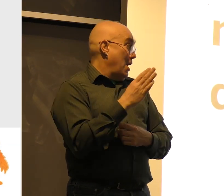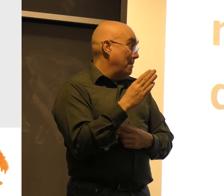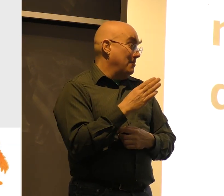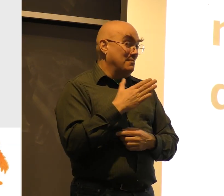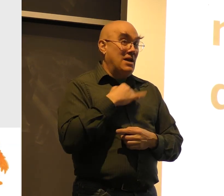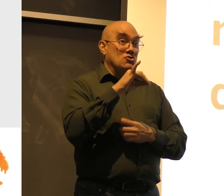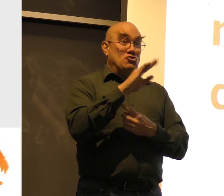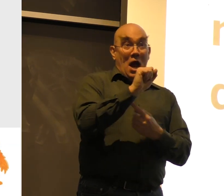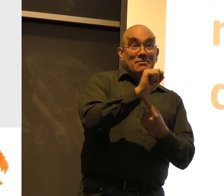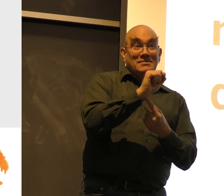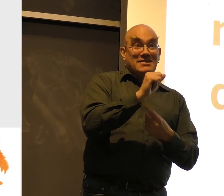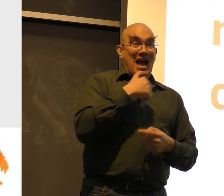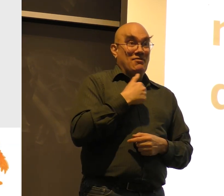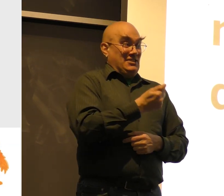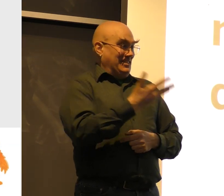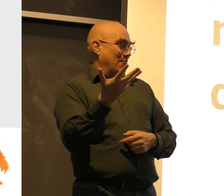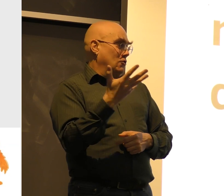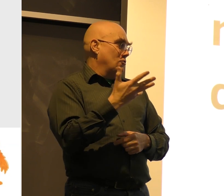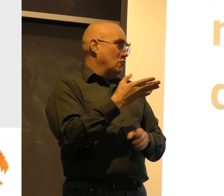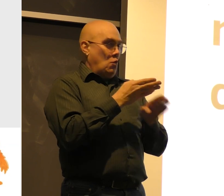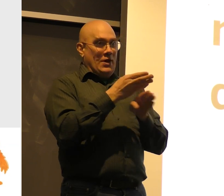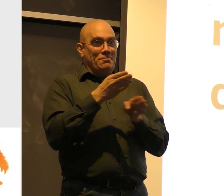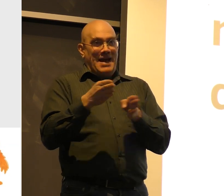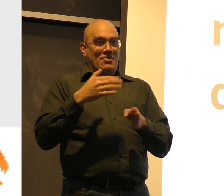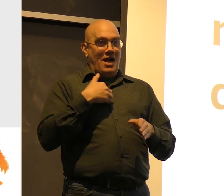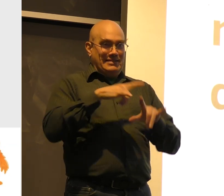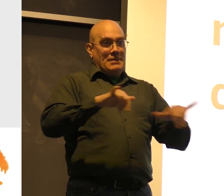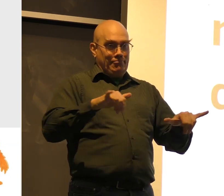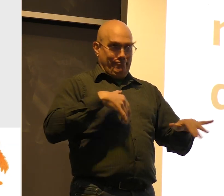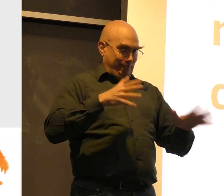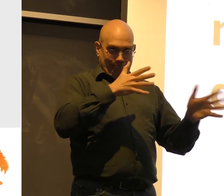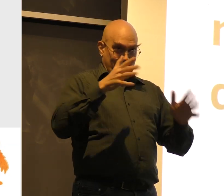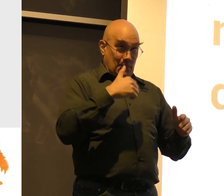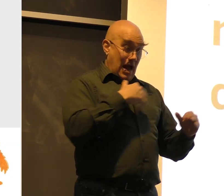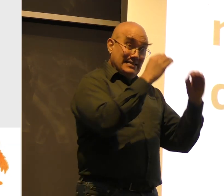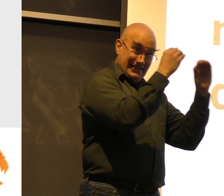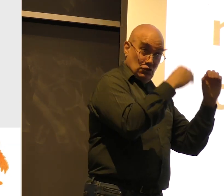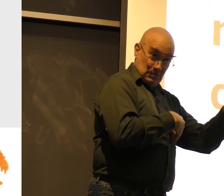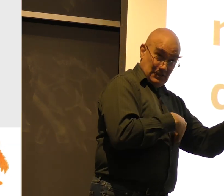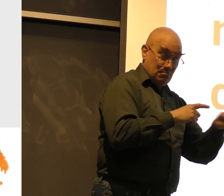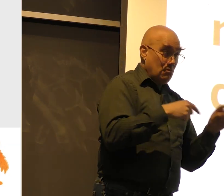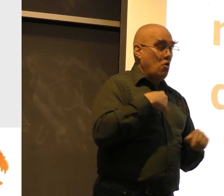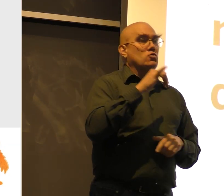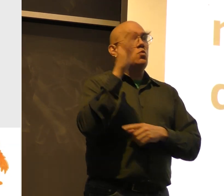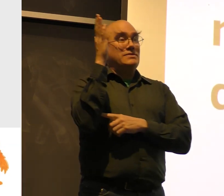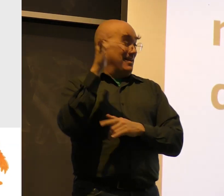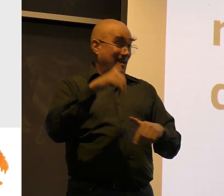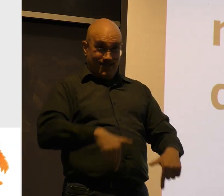I guess it is my job, or jobs. I do have several career paths that I navigate at the same time. I'm an instructor, and